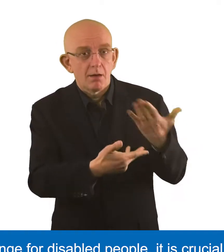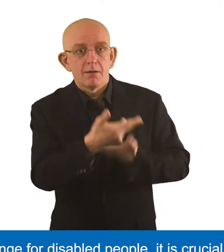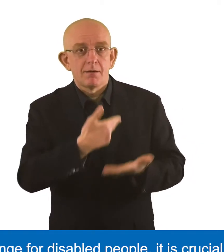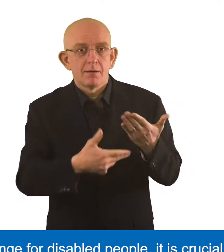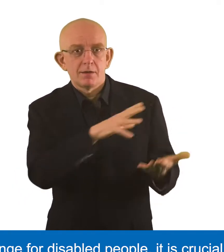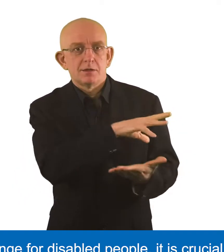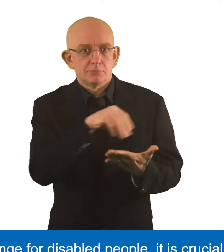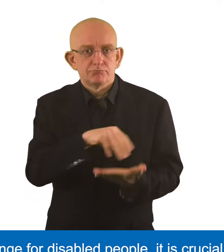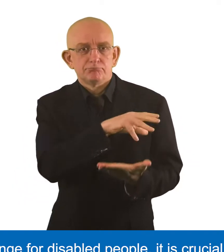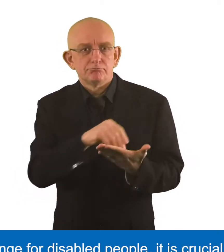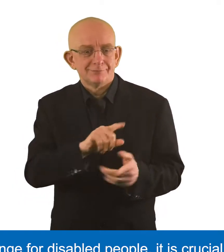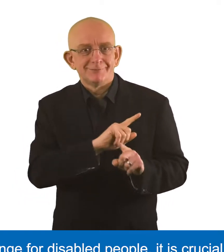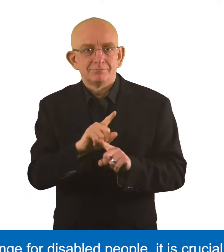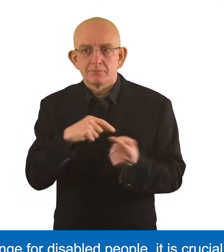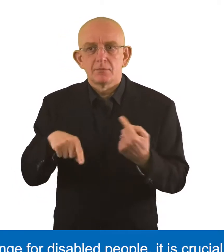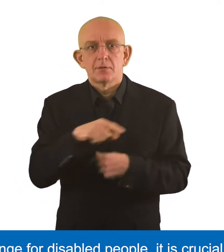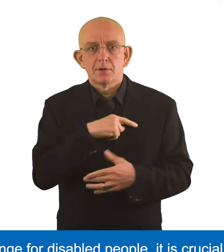every step of the way.